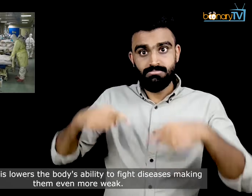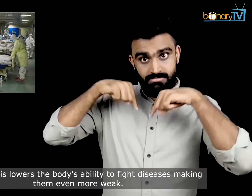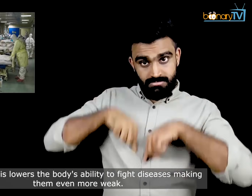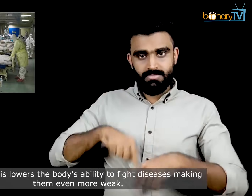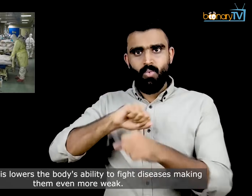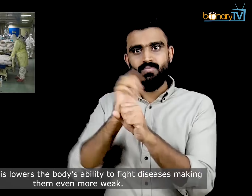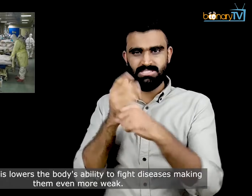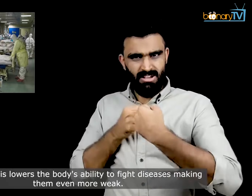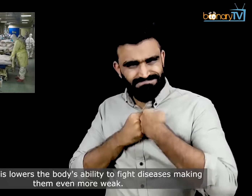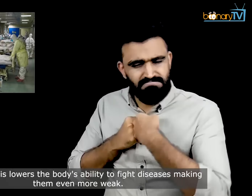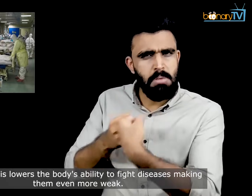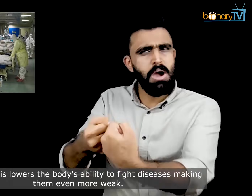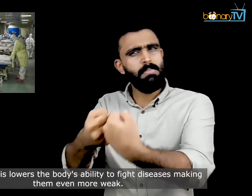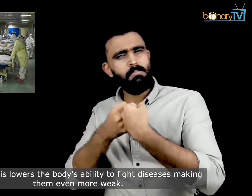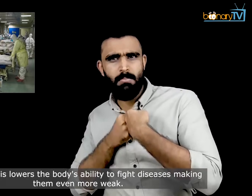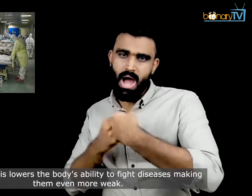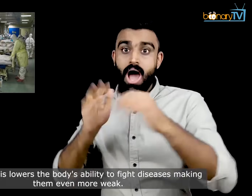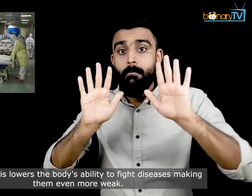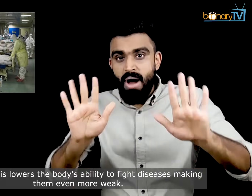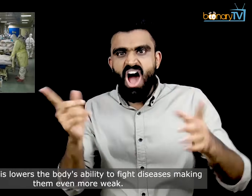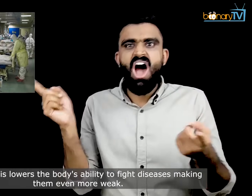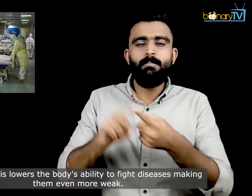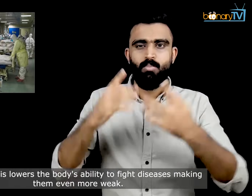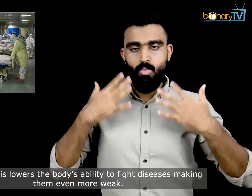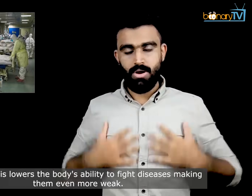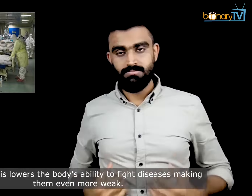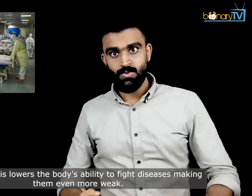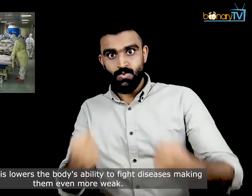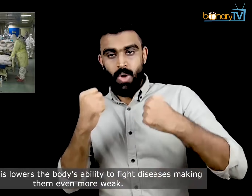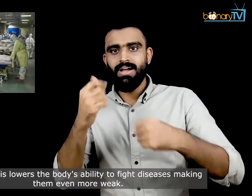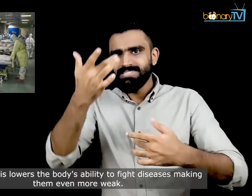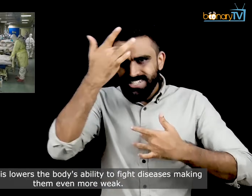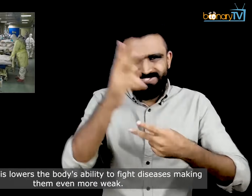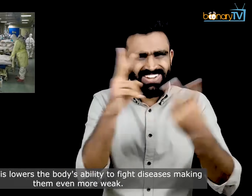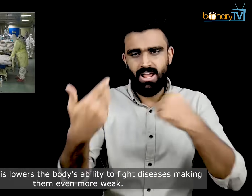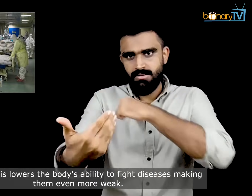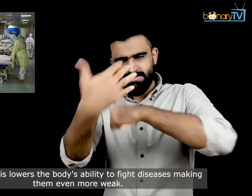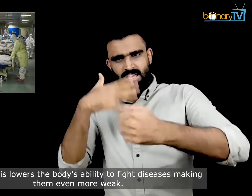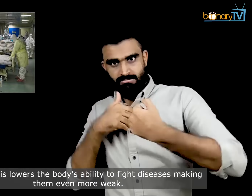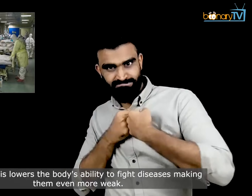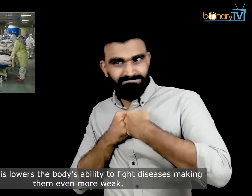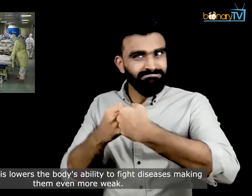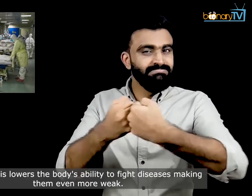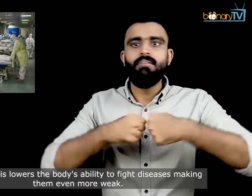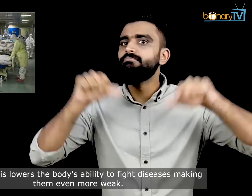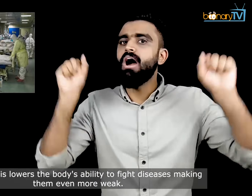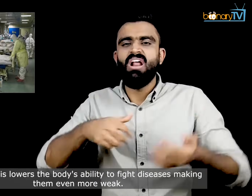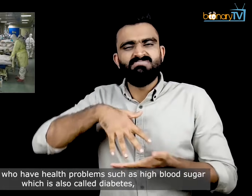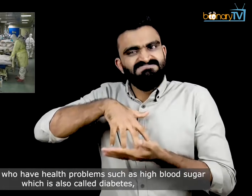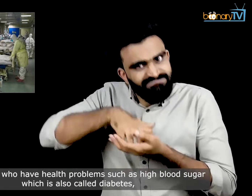all of this lowers the body's ability to fight diseases making them even more weak. Also